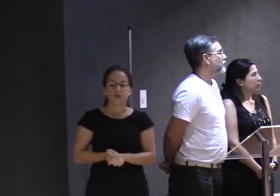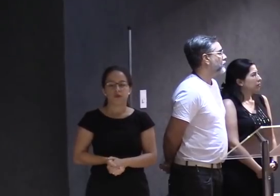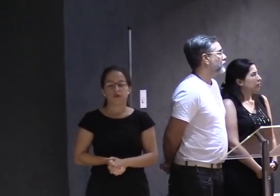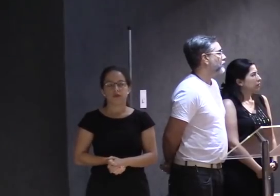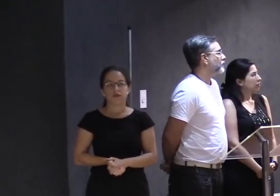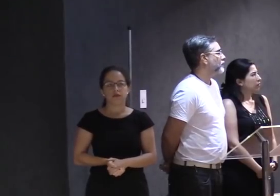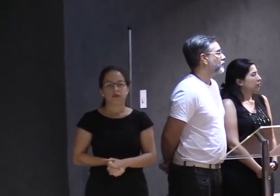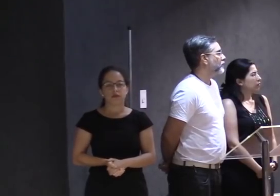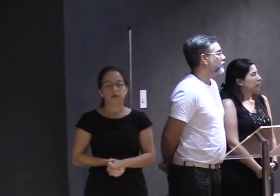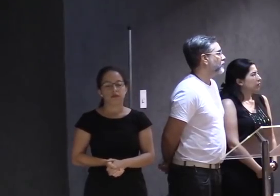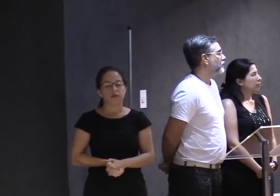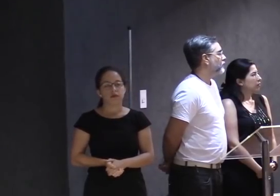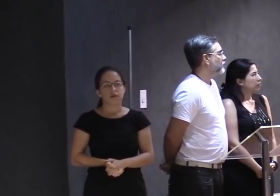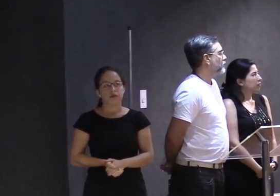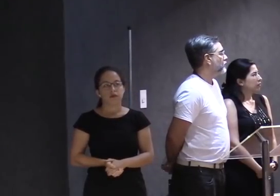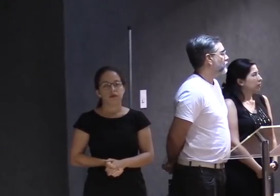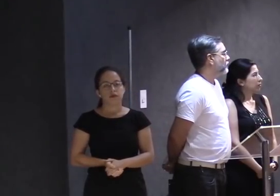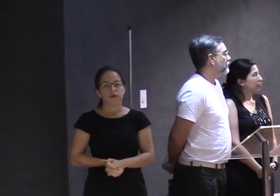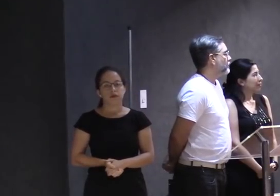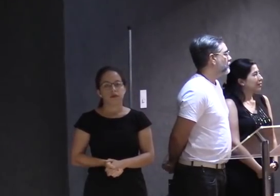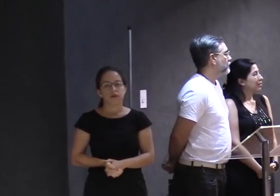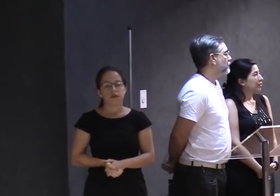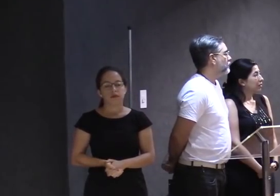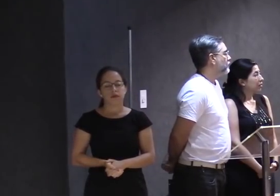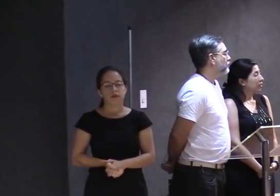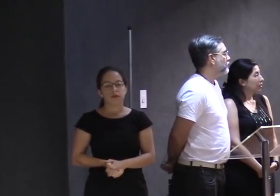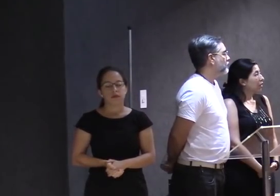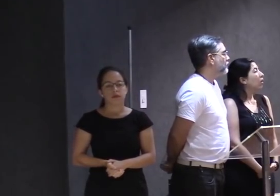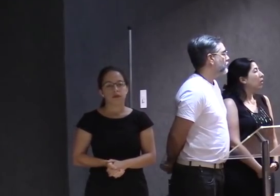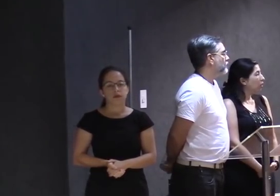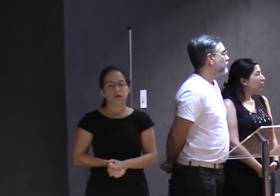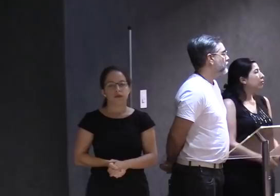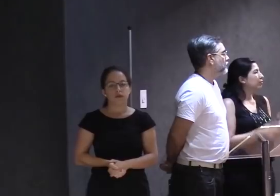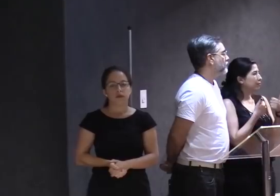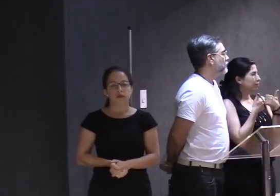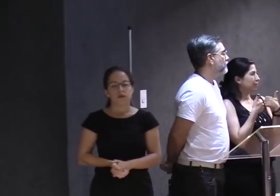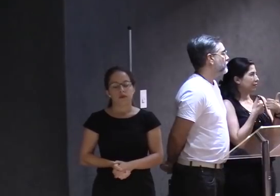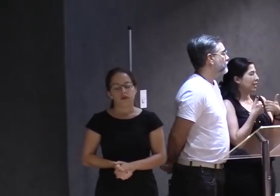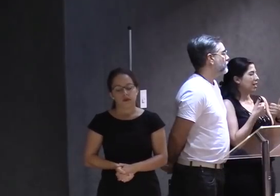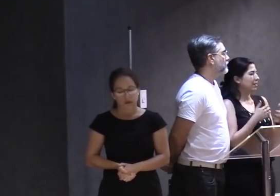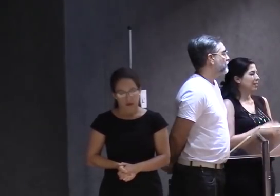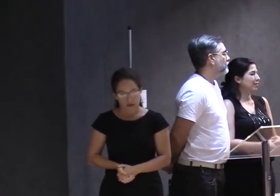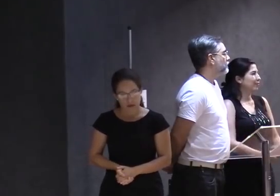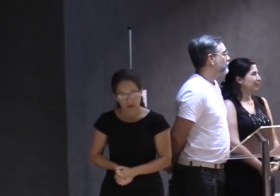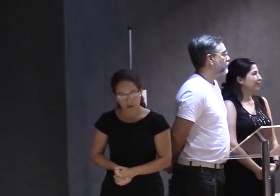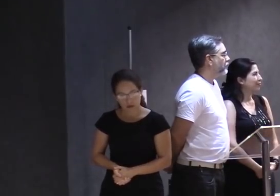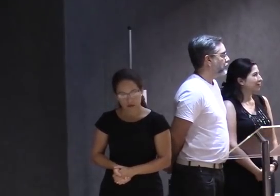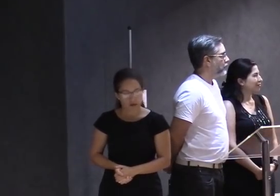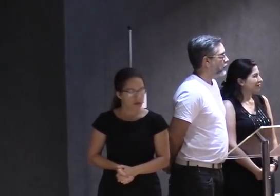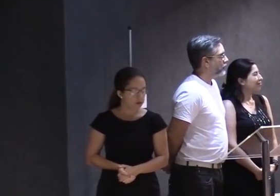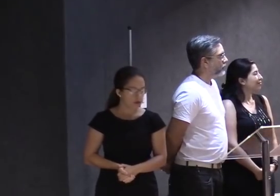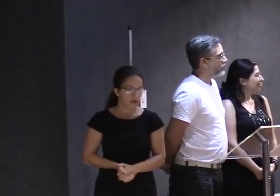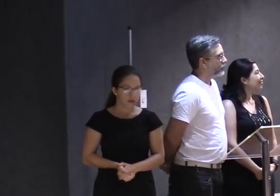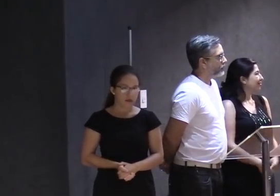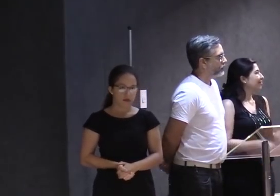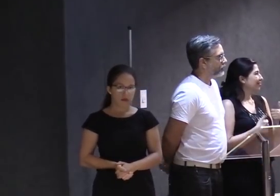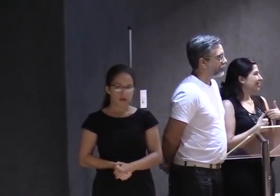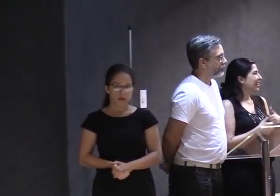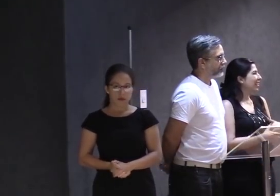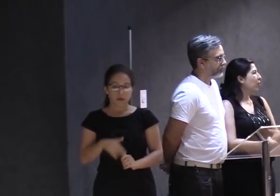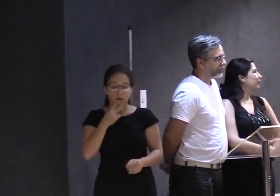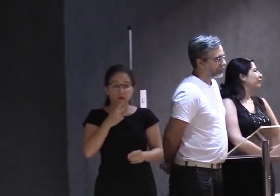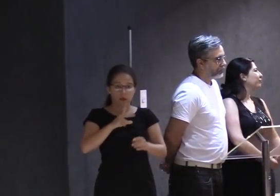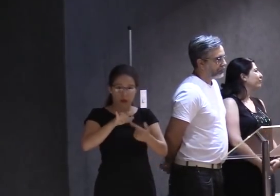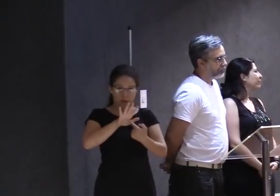can distribute this presentation to you later on, so you will get all these links to yourself. Ela vai distribuir